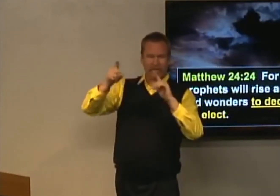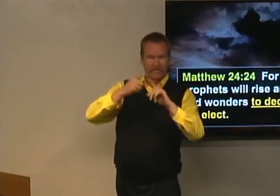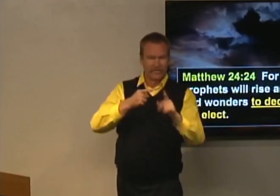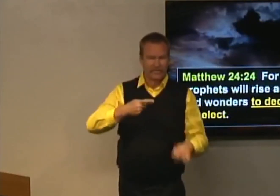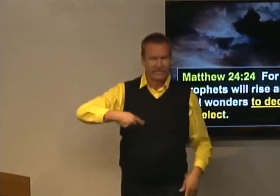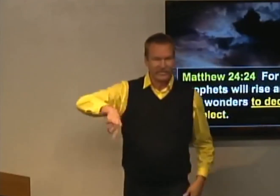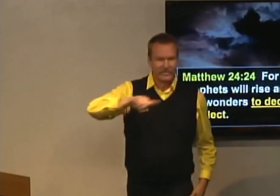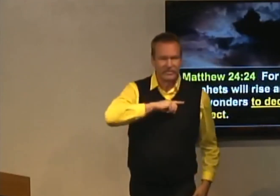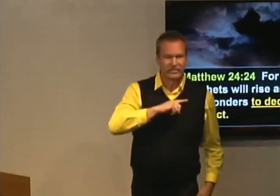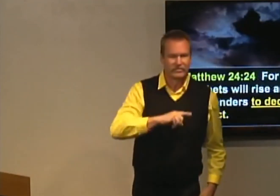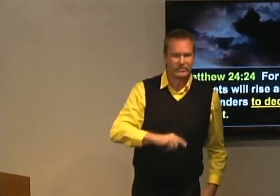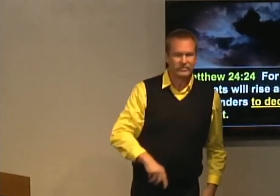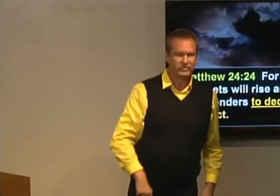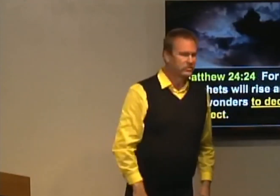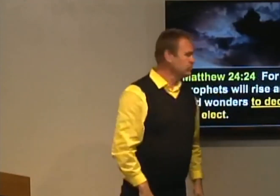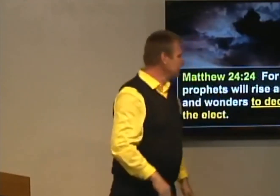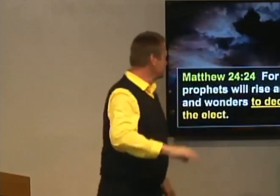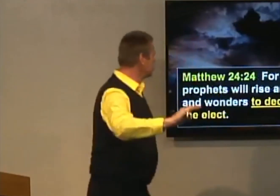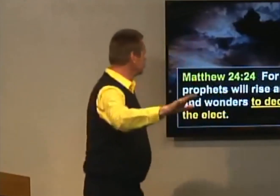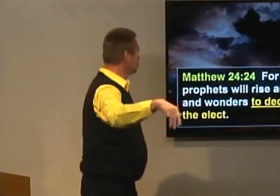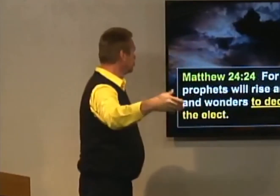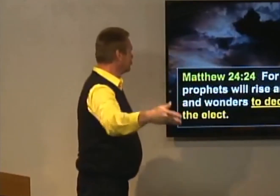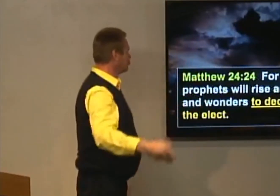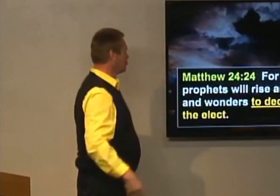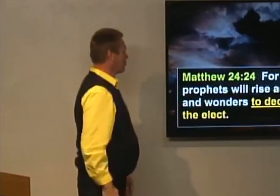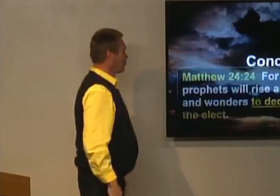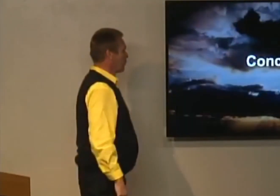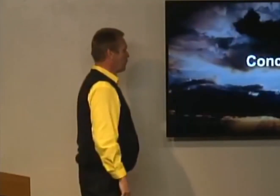So it says that the devil,